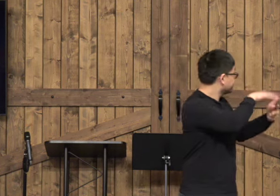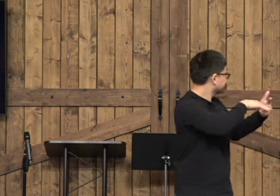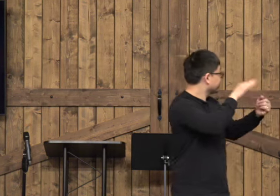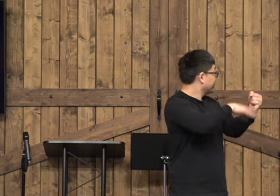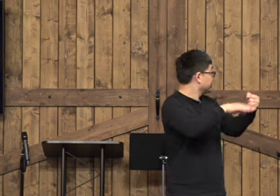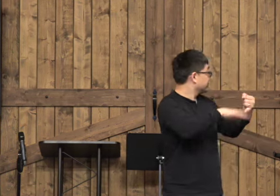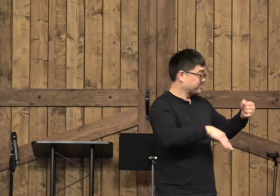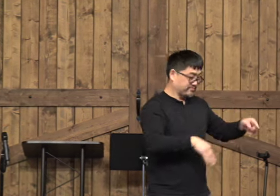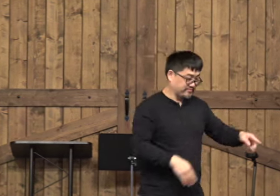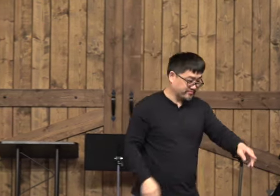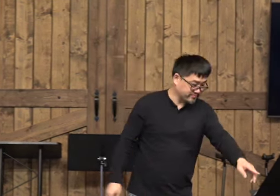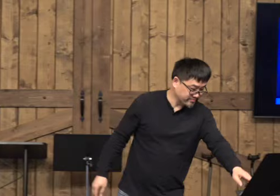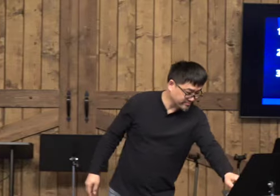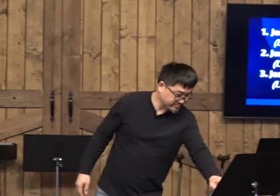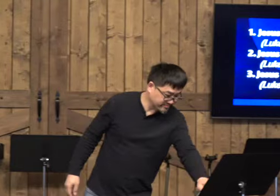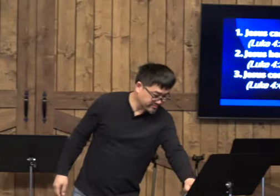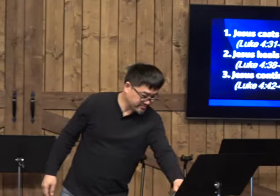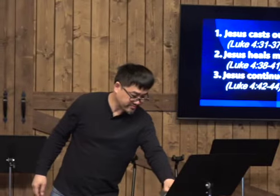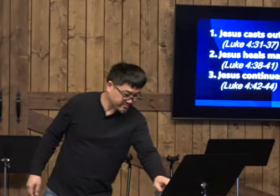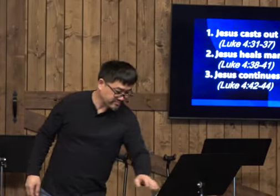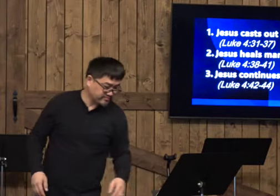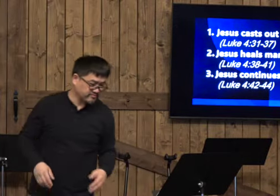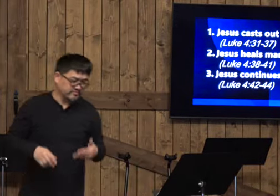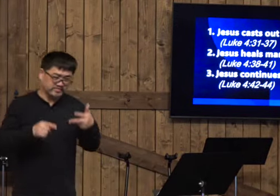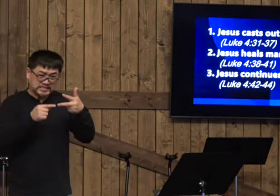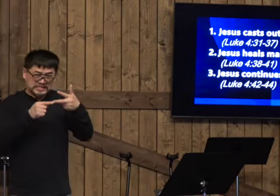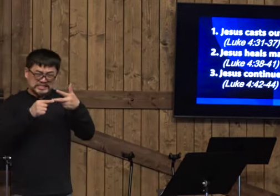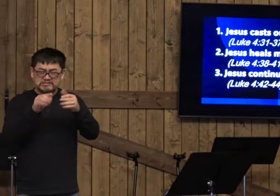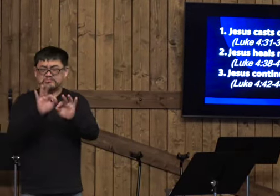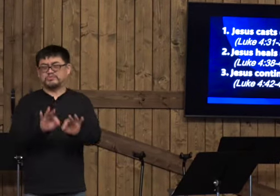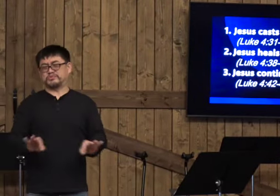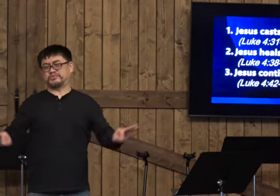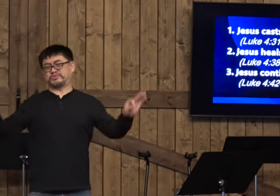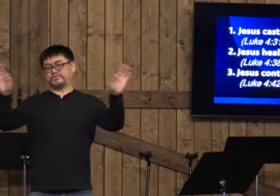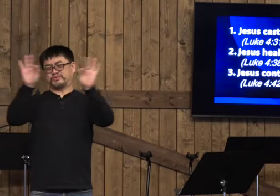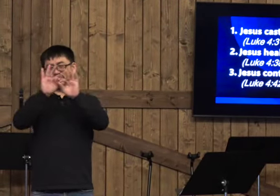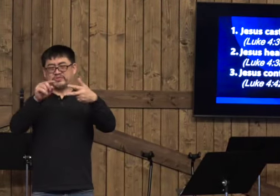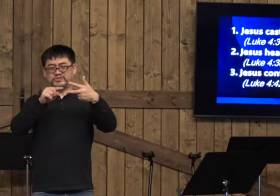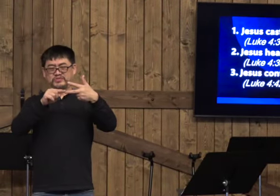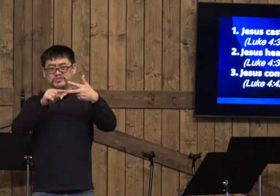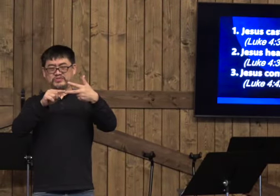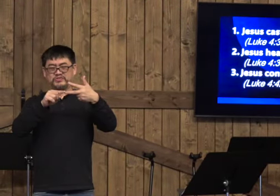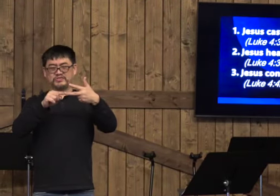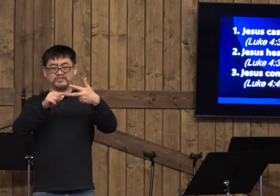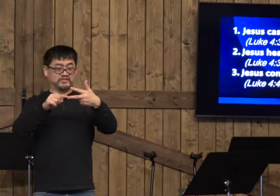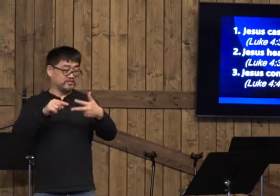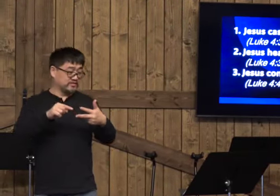And the third part of this section is very vital.